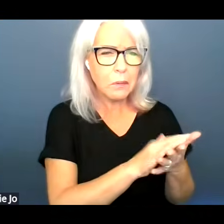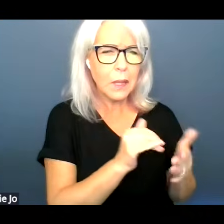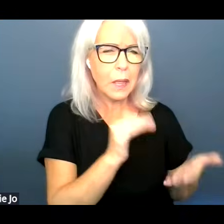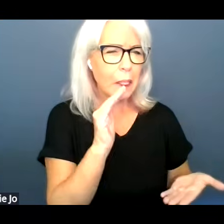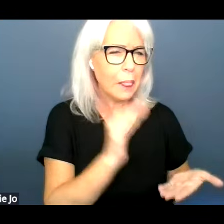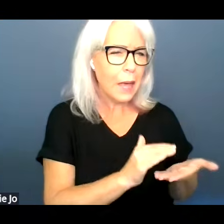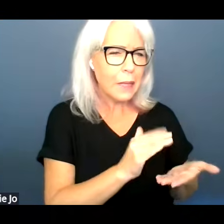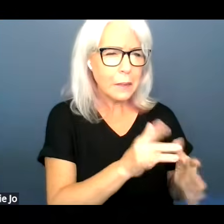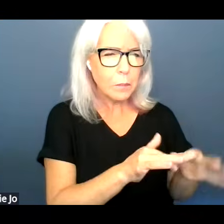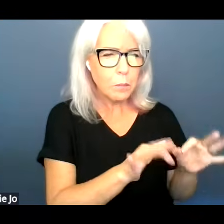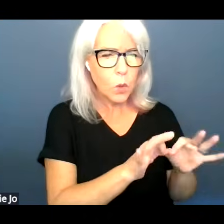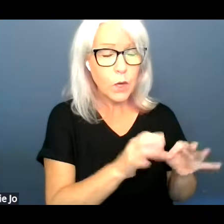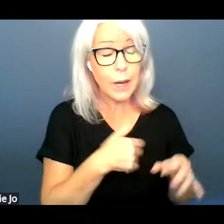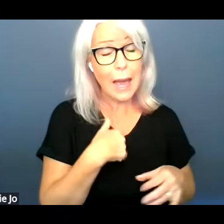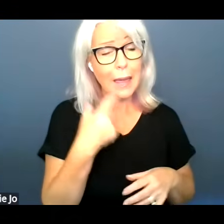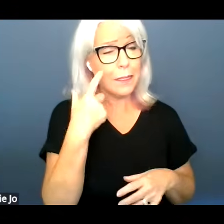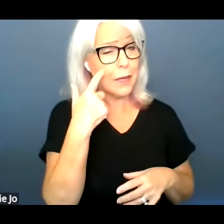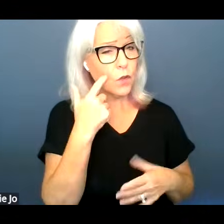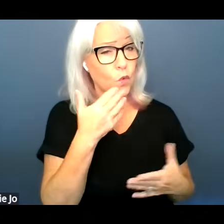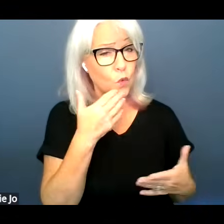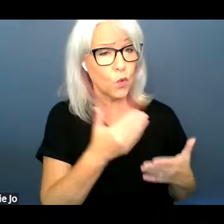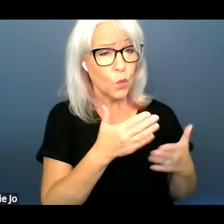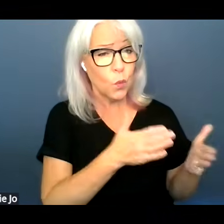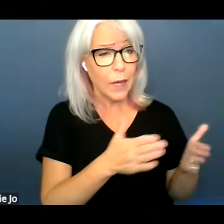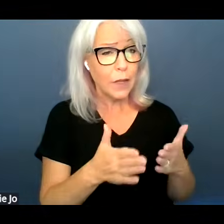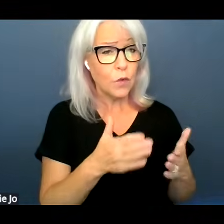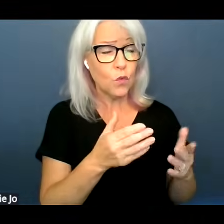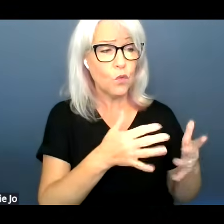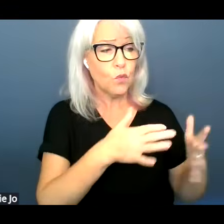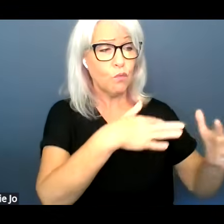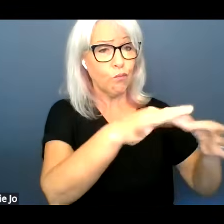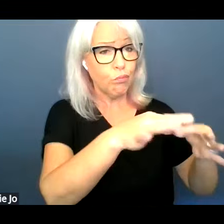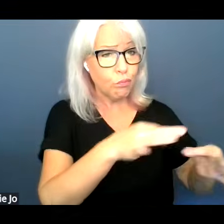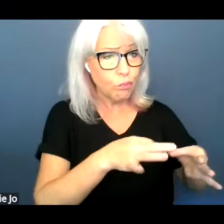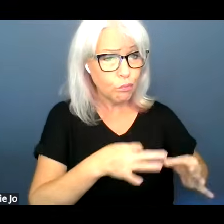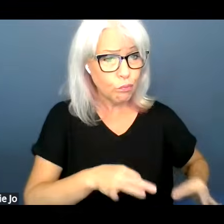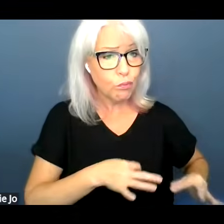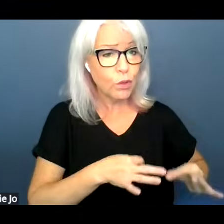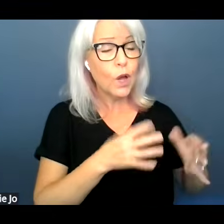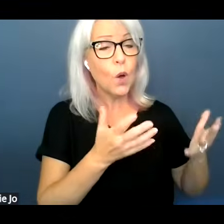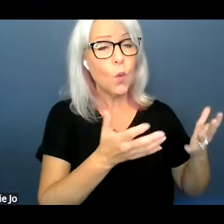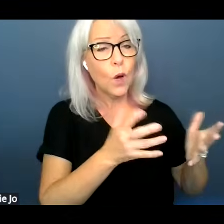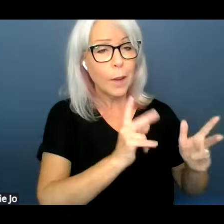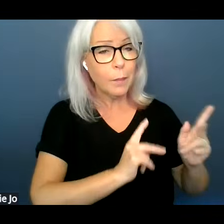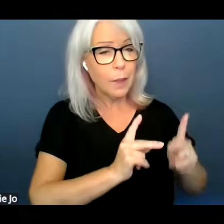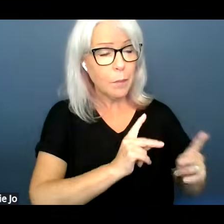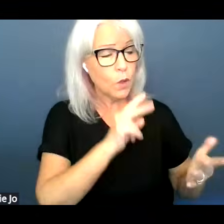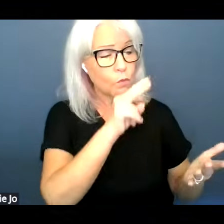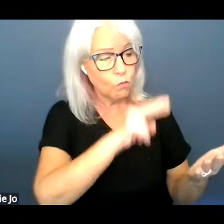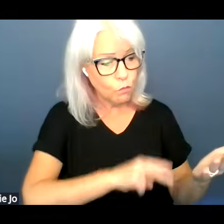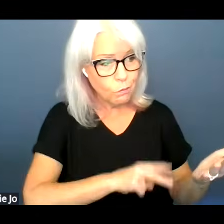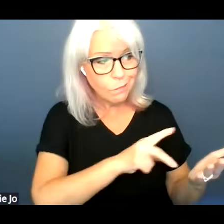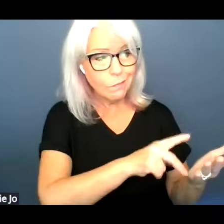express what people are considering before they vote.